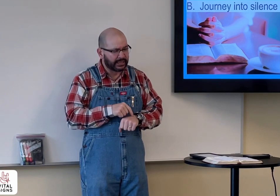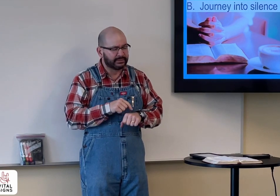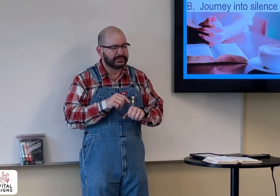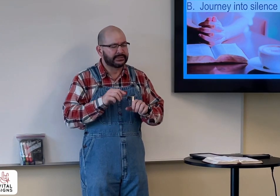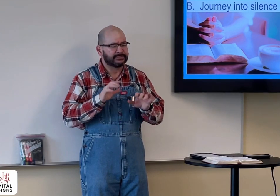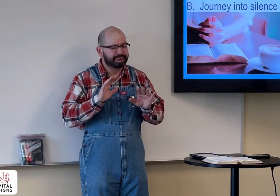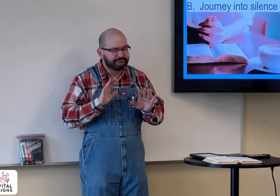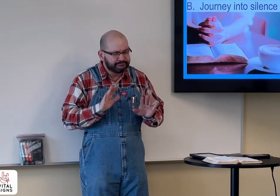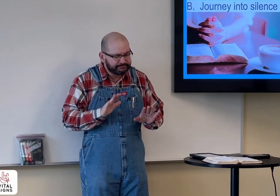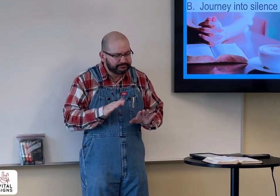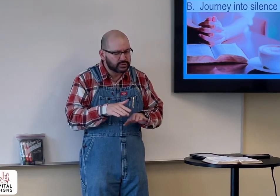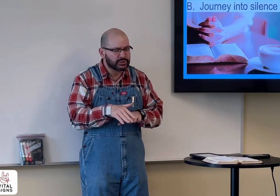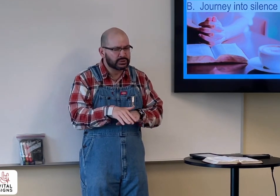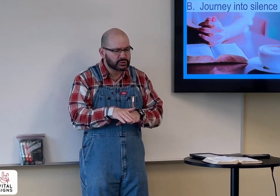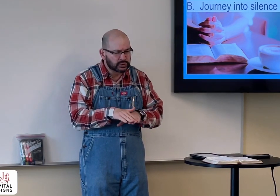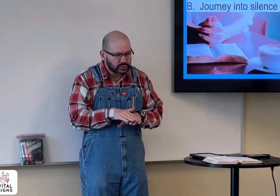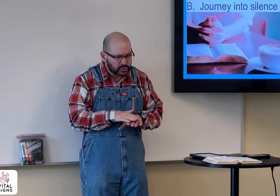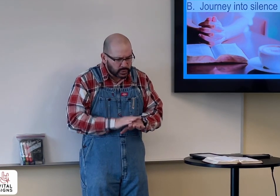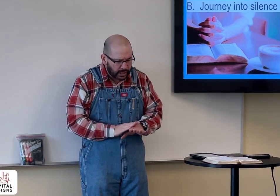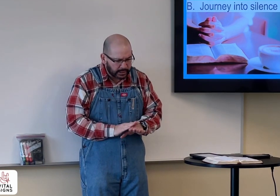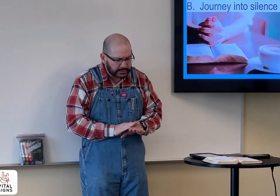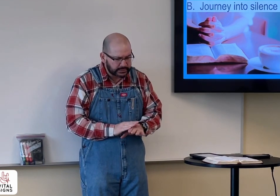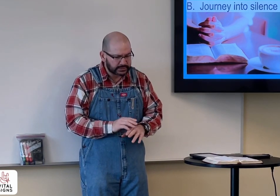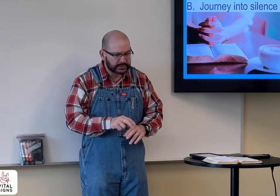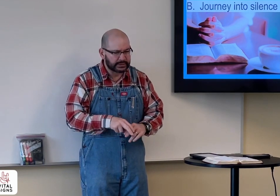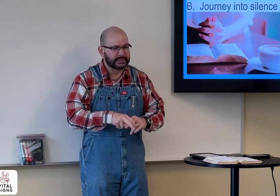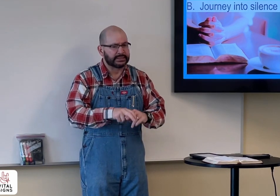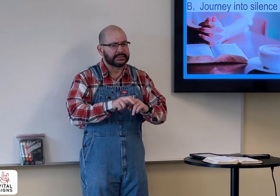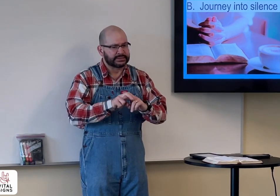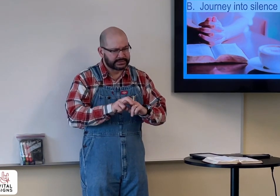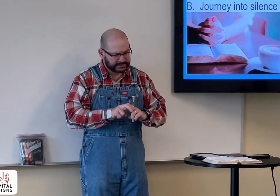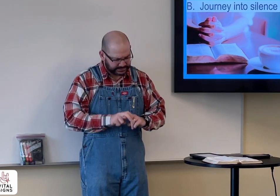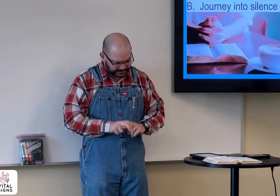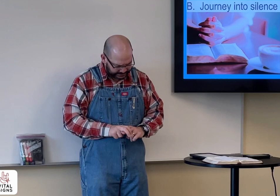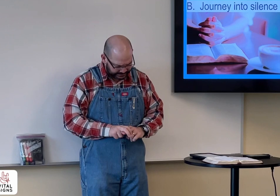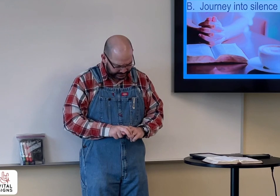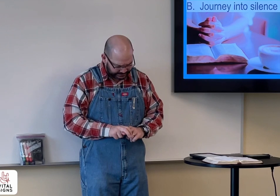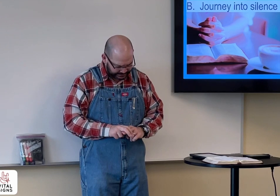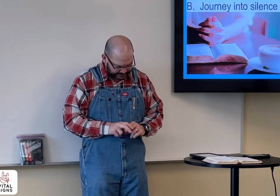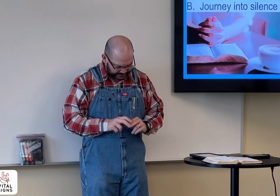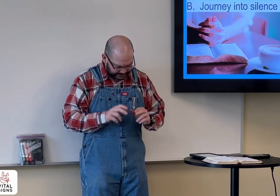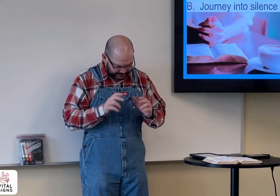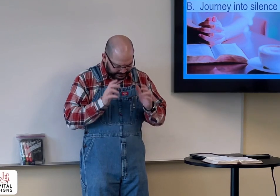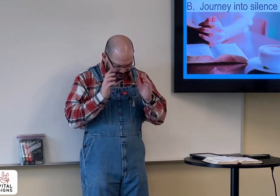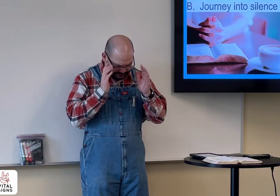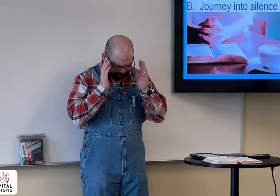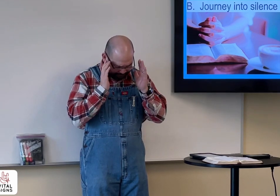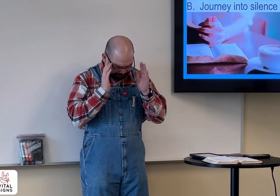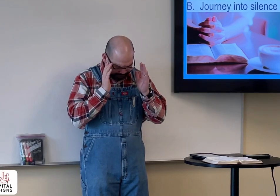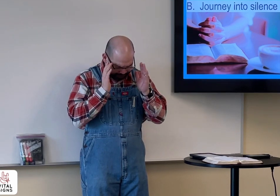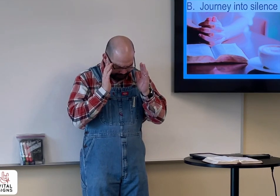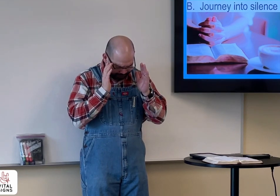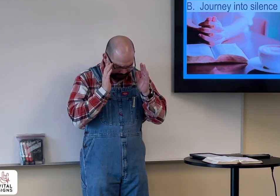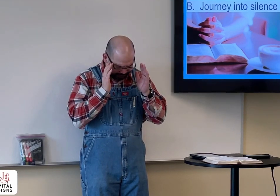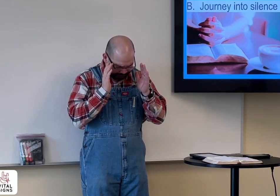You need time to slow down, sit, and focus,